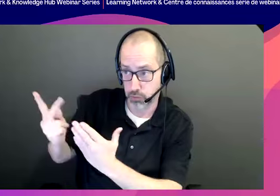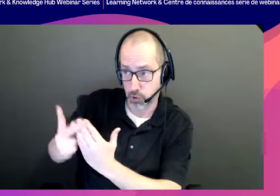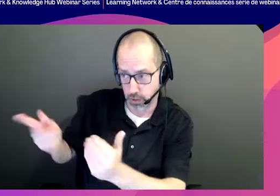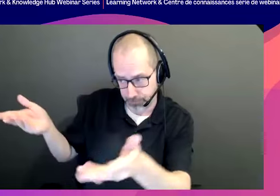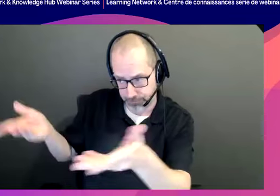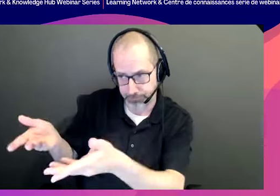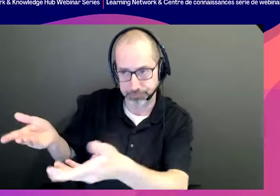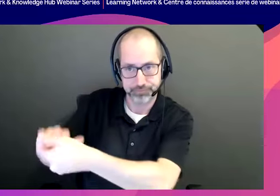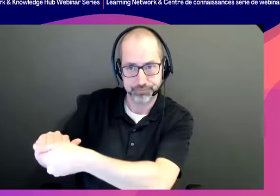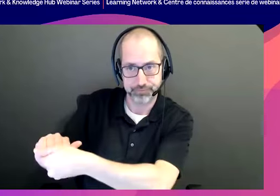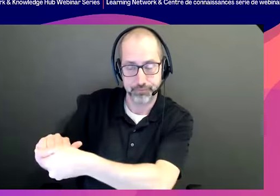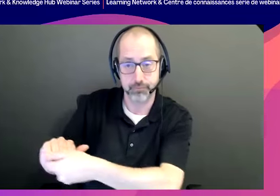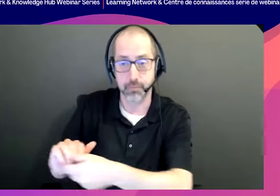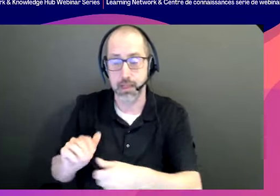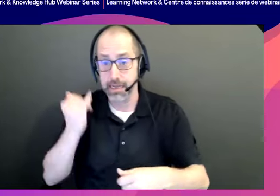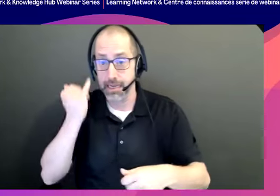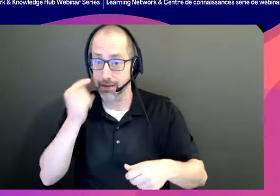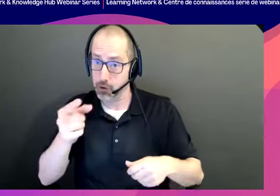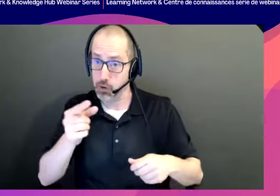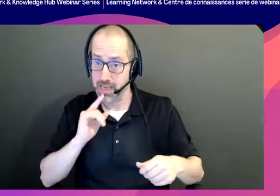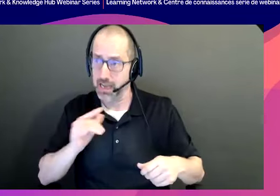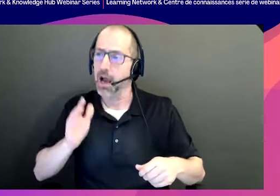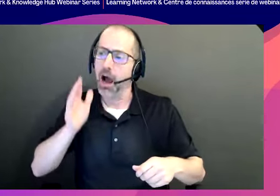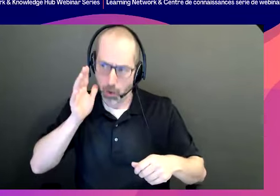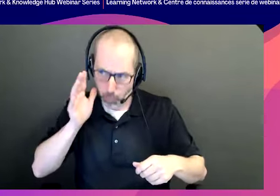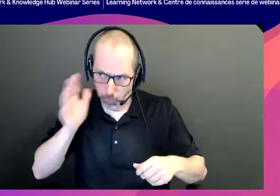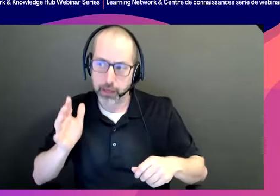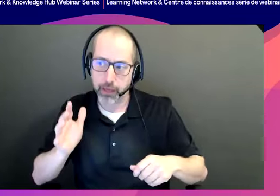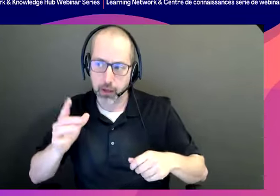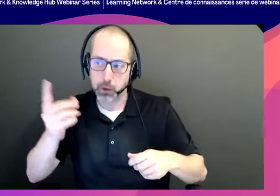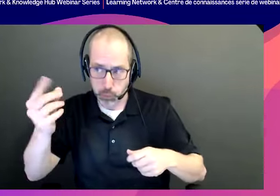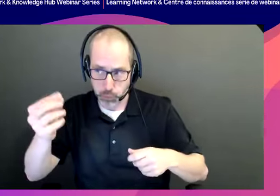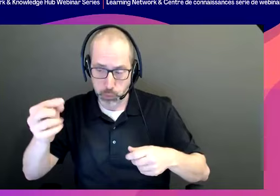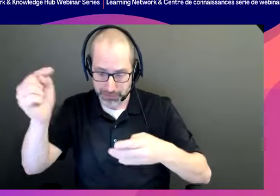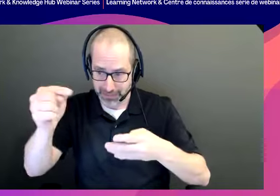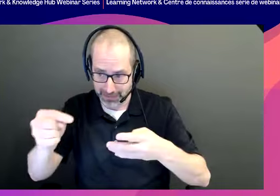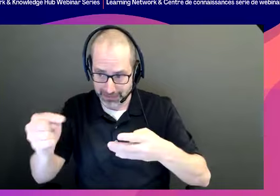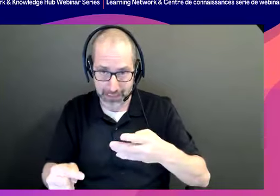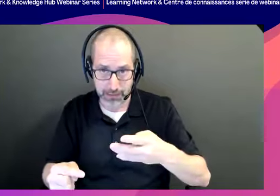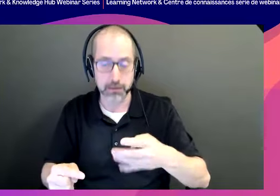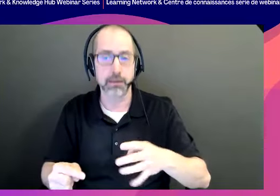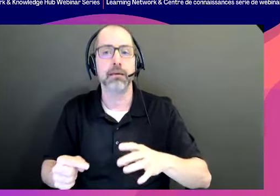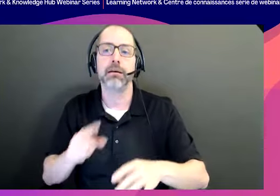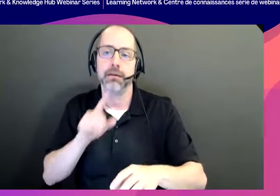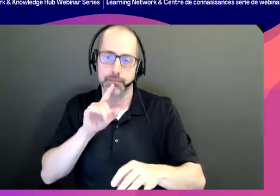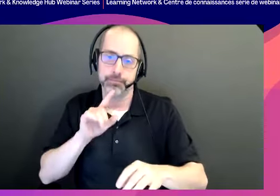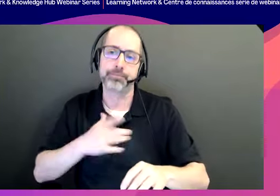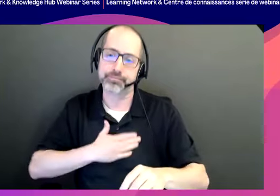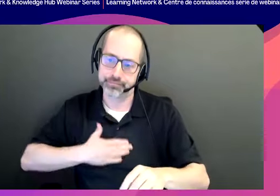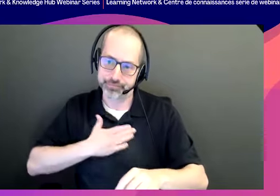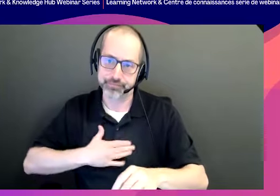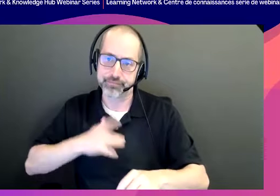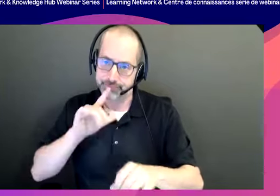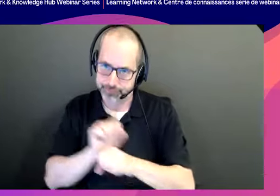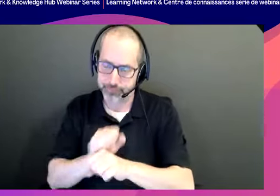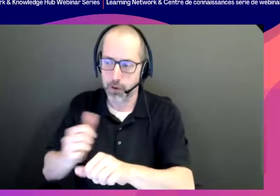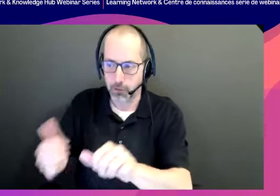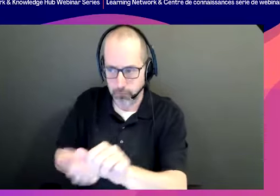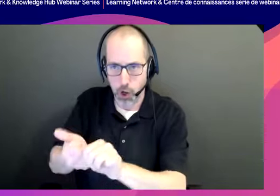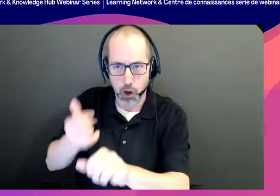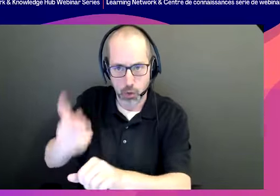And if you do promise to do things for her or make connections, be sure to follow up. Be build trust by